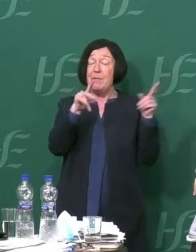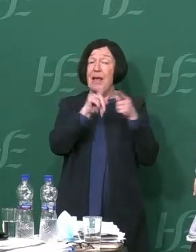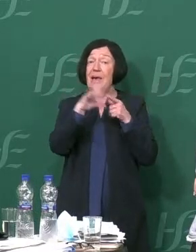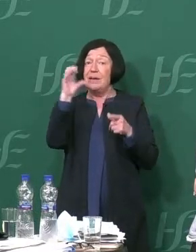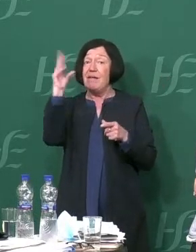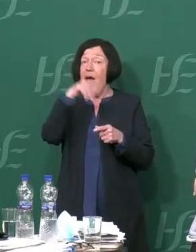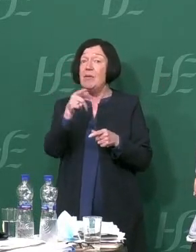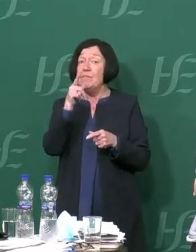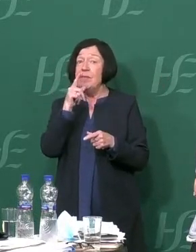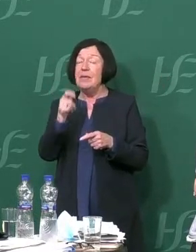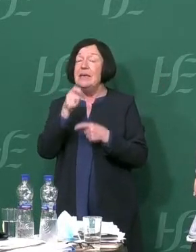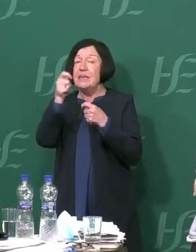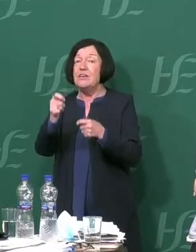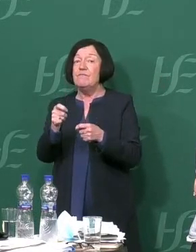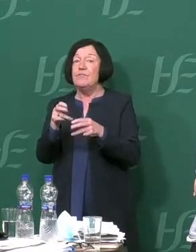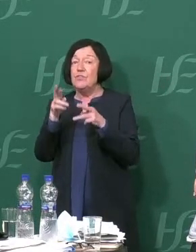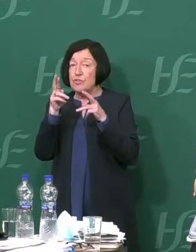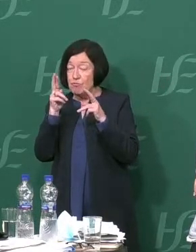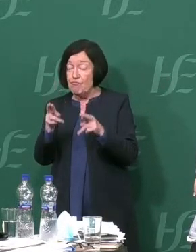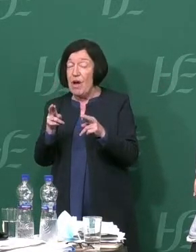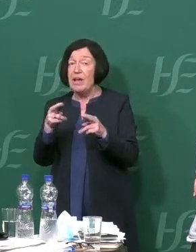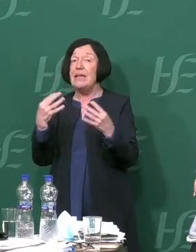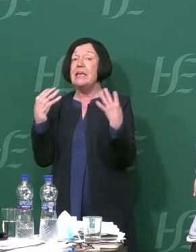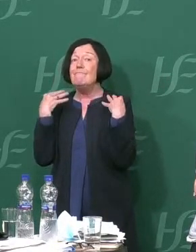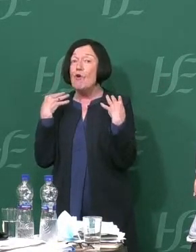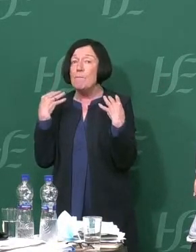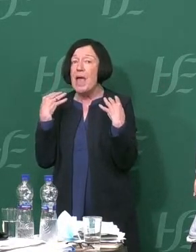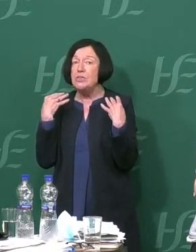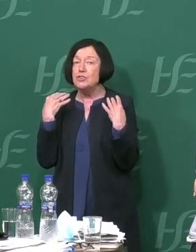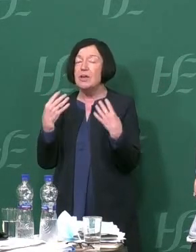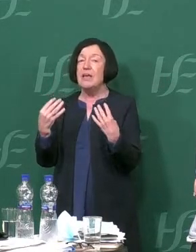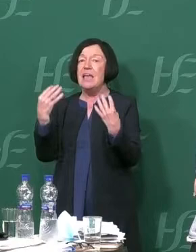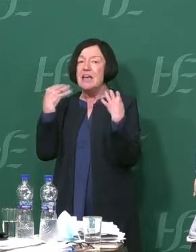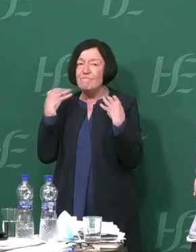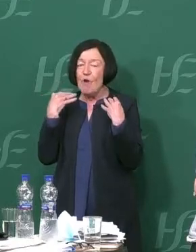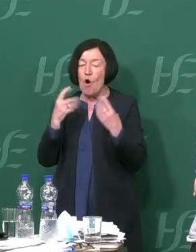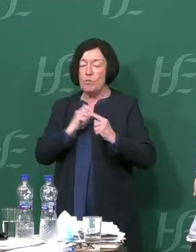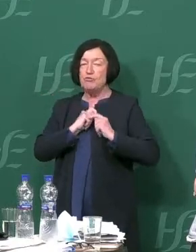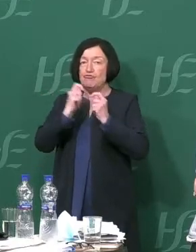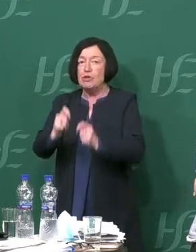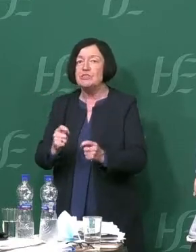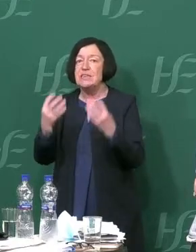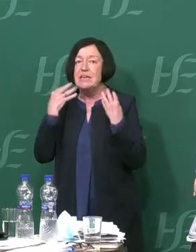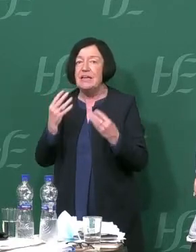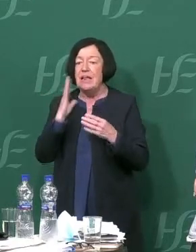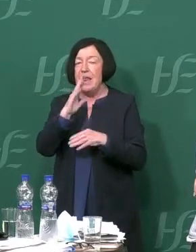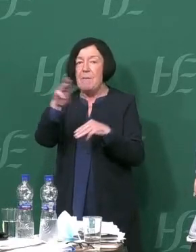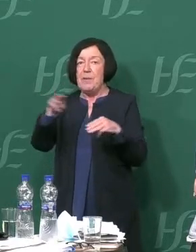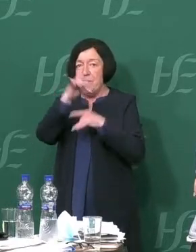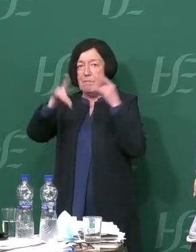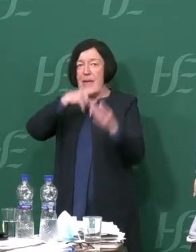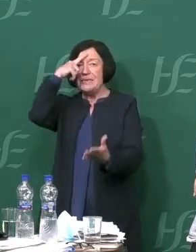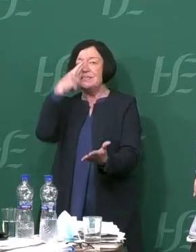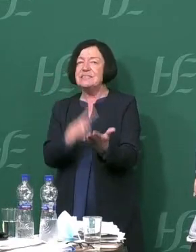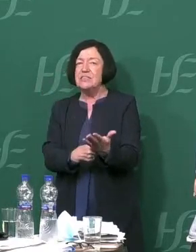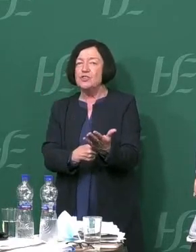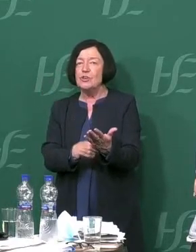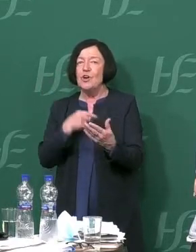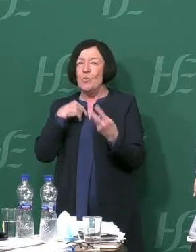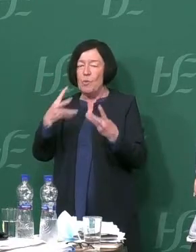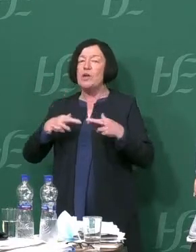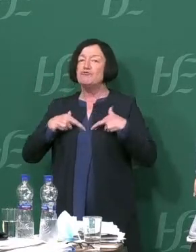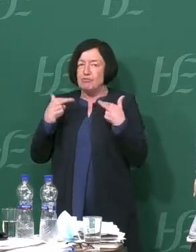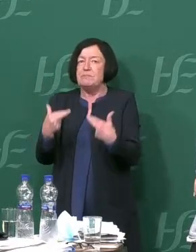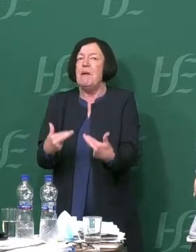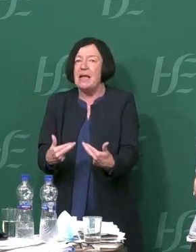Colm has spoken about, giving the right and required information, informed, trusted information, and letting people make decisions. So we want to respect